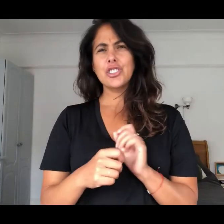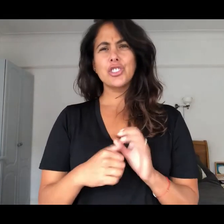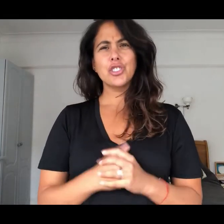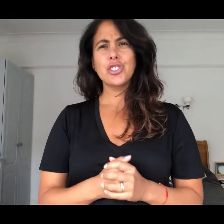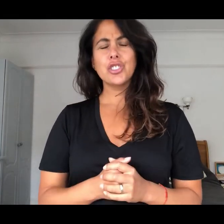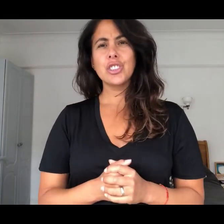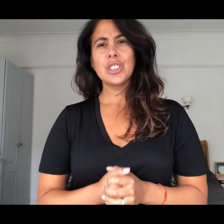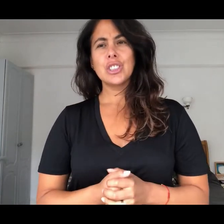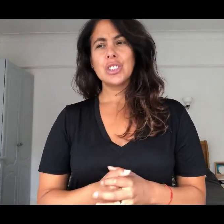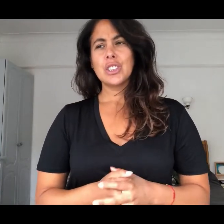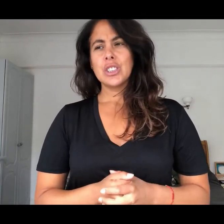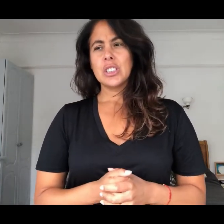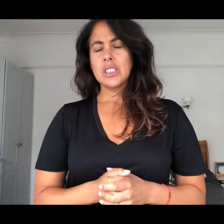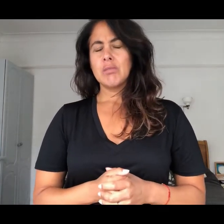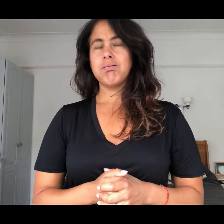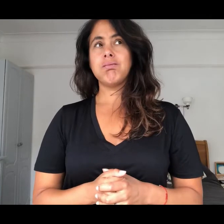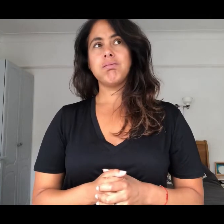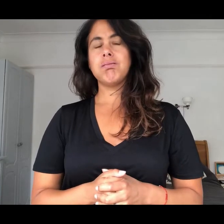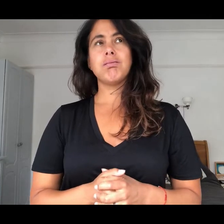somewhere along the line.